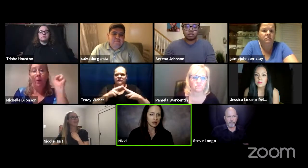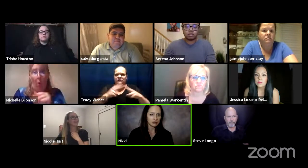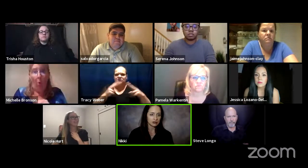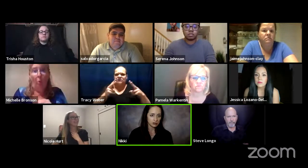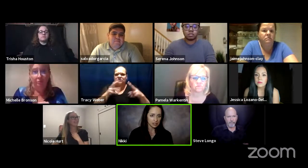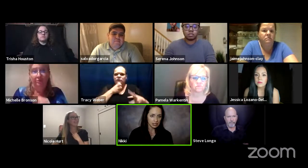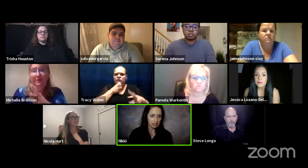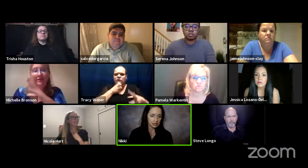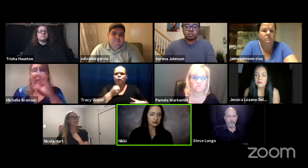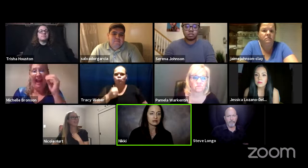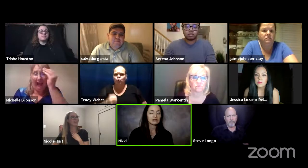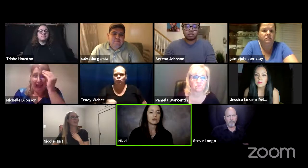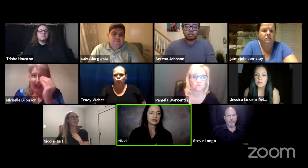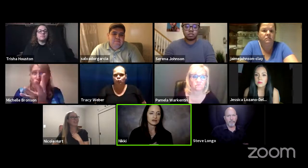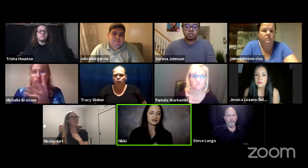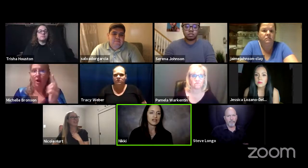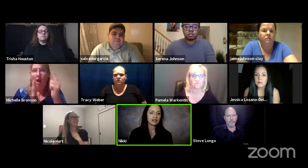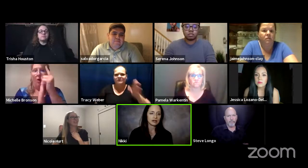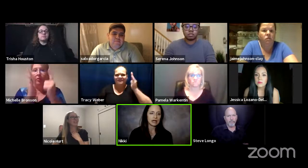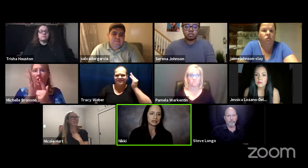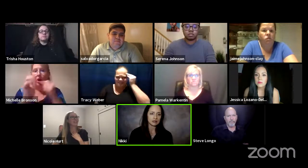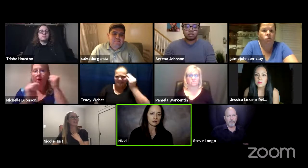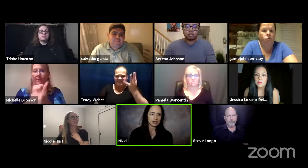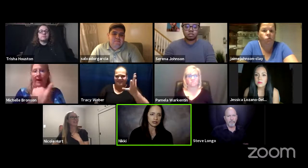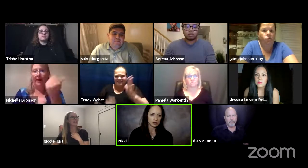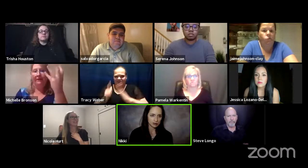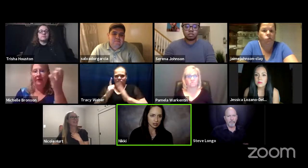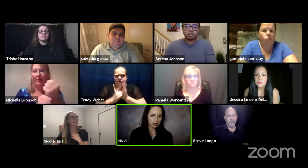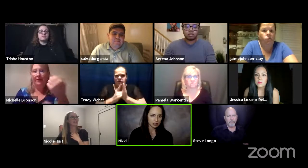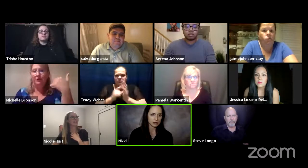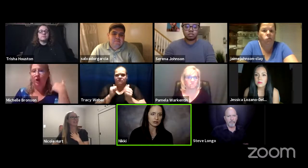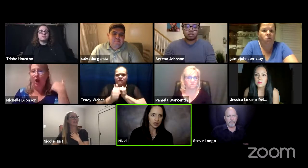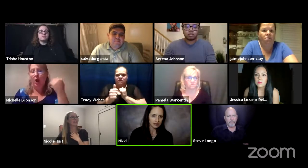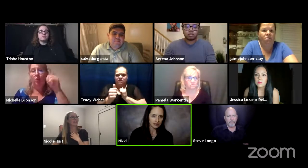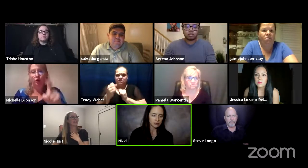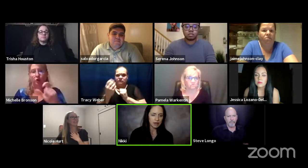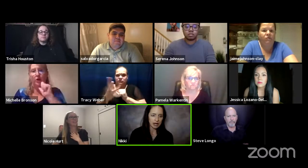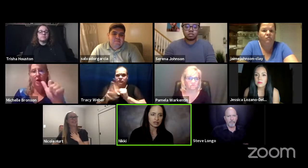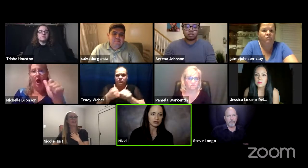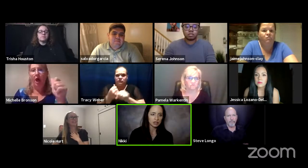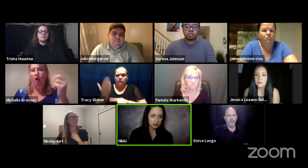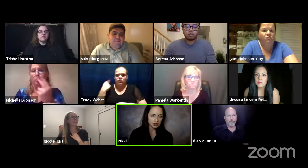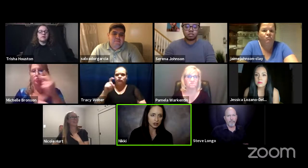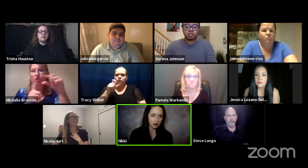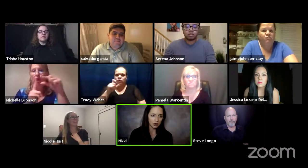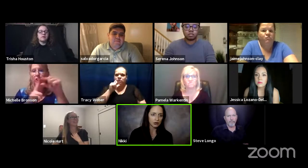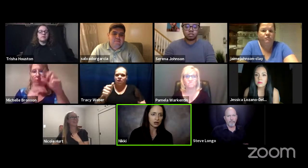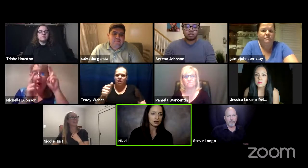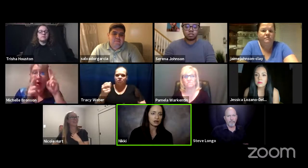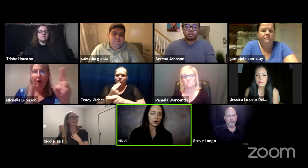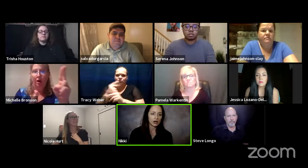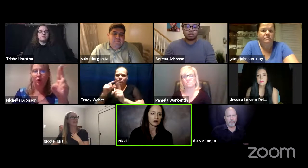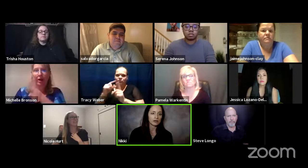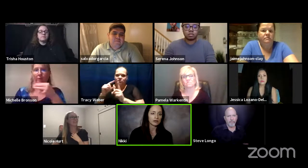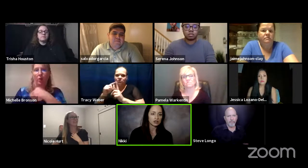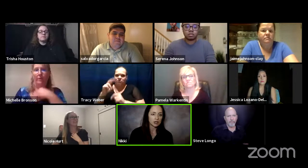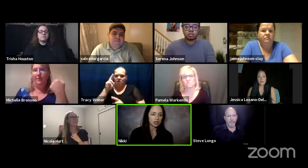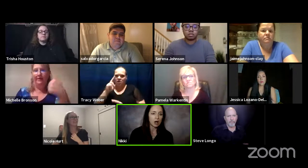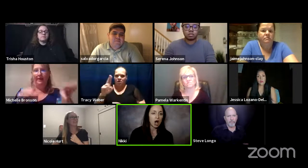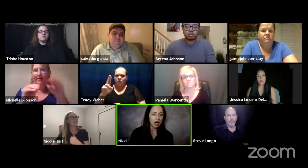bylaws read with some very antiquated verbiage. There was a law that was passed several years ago where the term